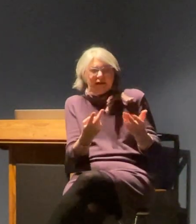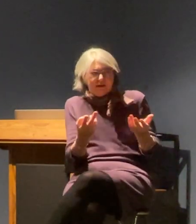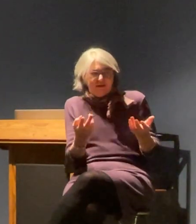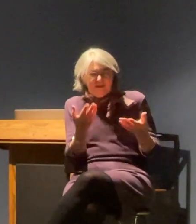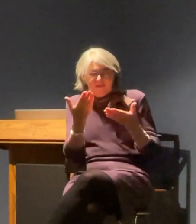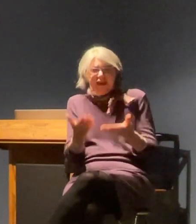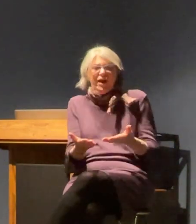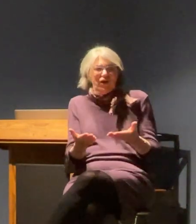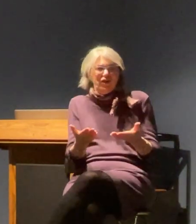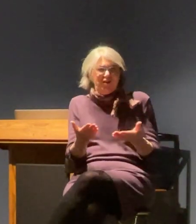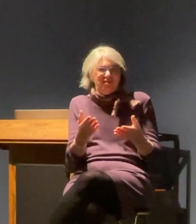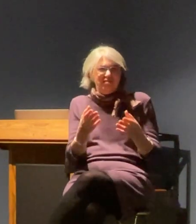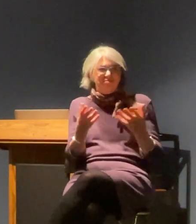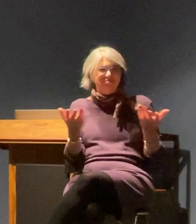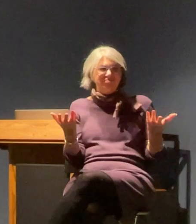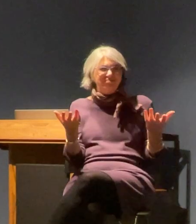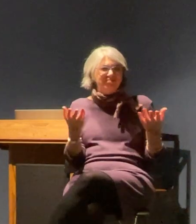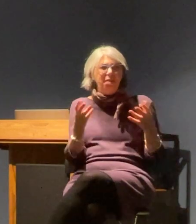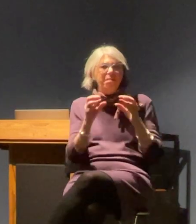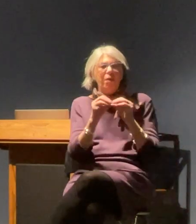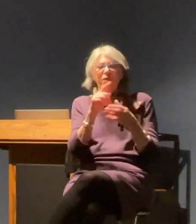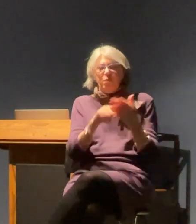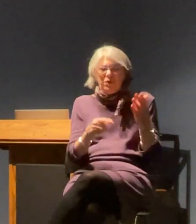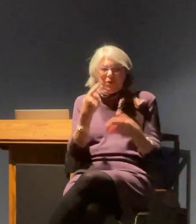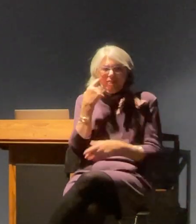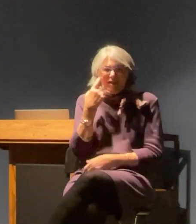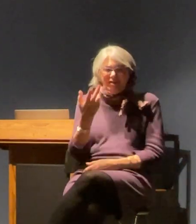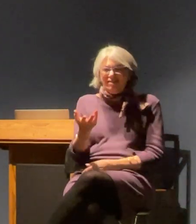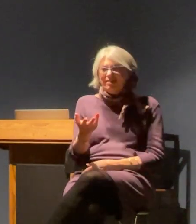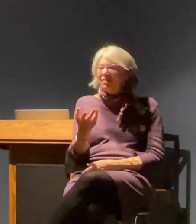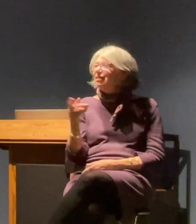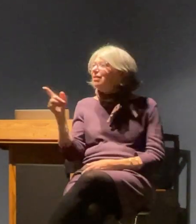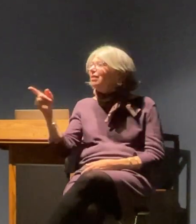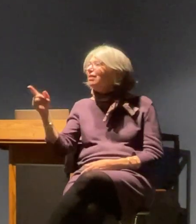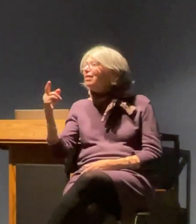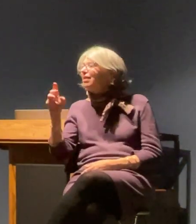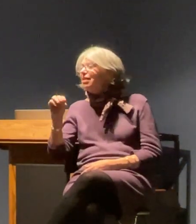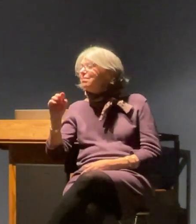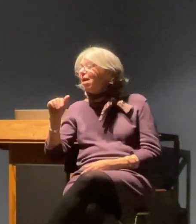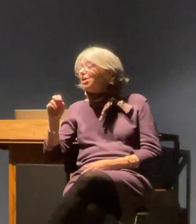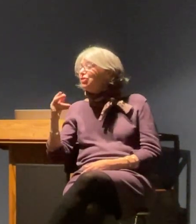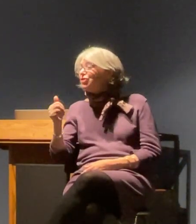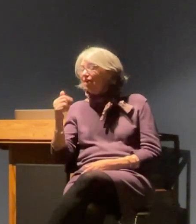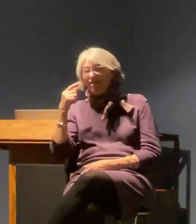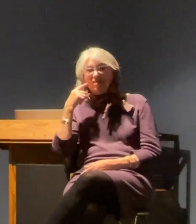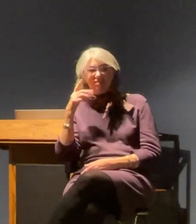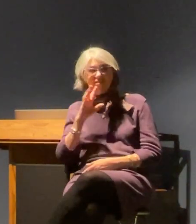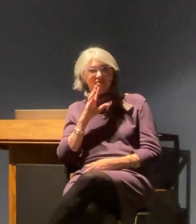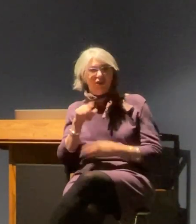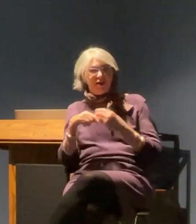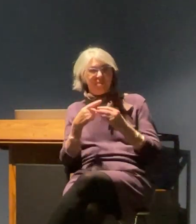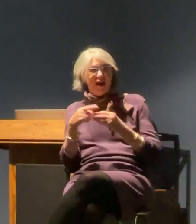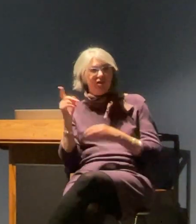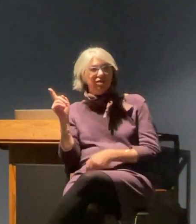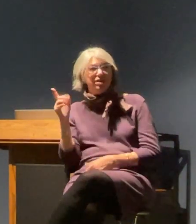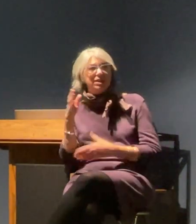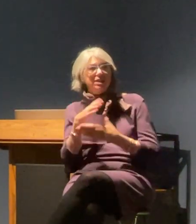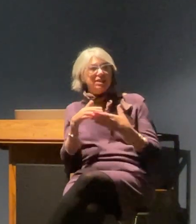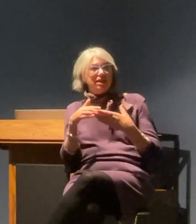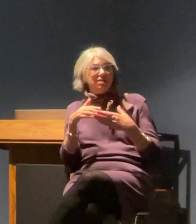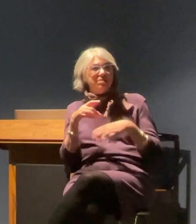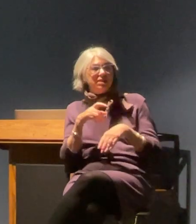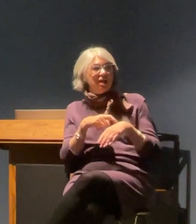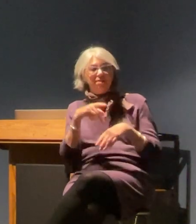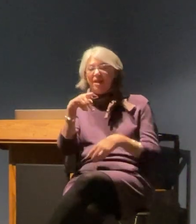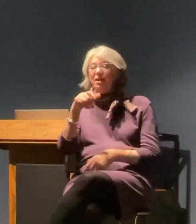seeing things beyond what the naked eye might miss. And I believe what's coming up that we talked about was some time